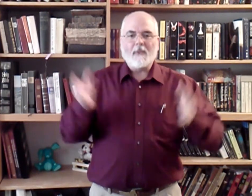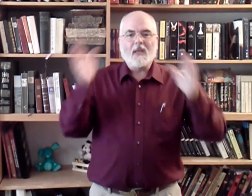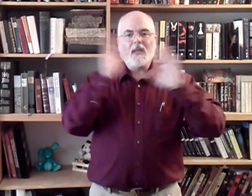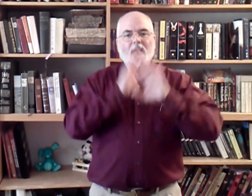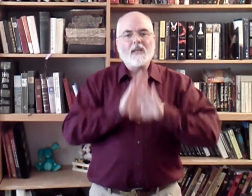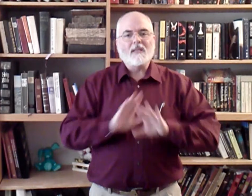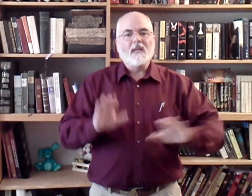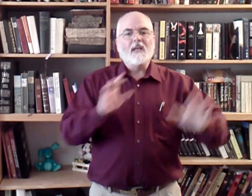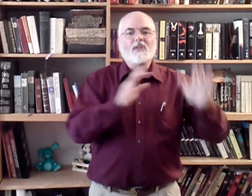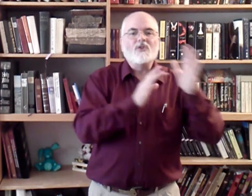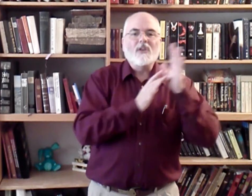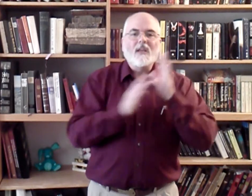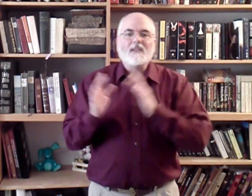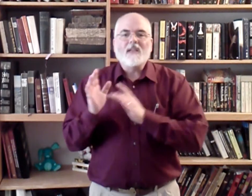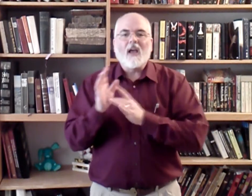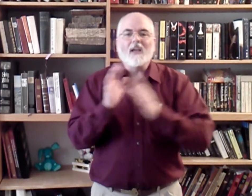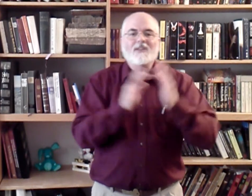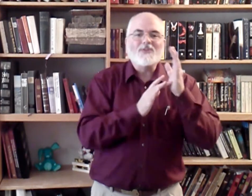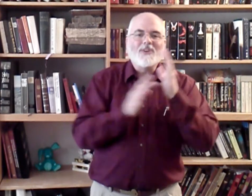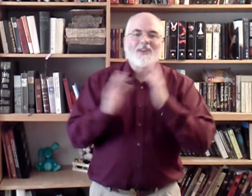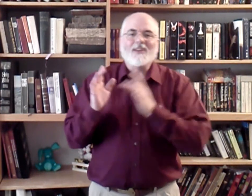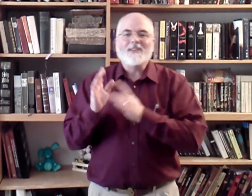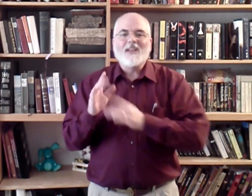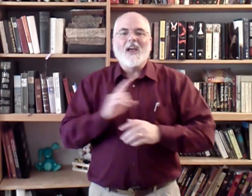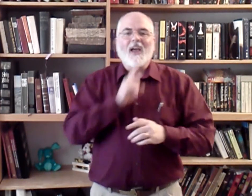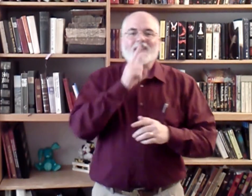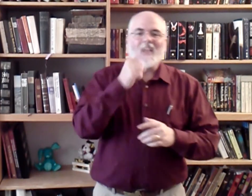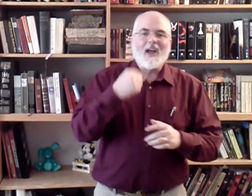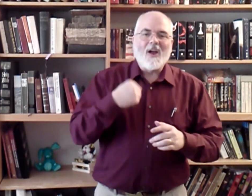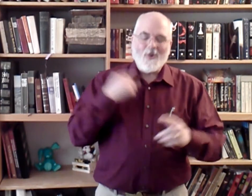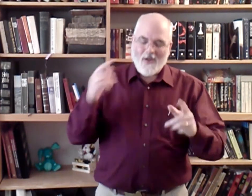peace! Jesus, Jesus, Jesus,